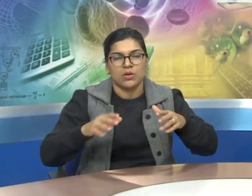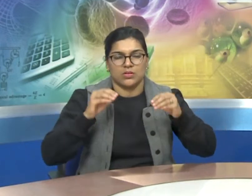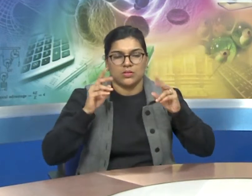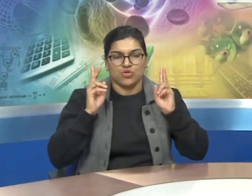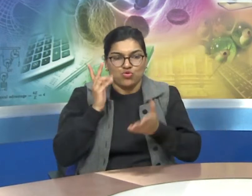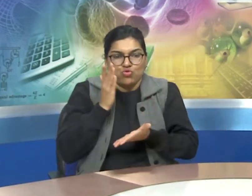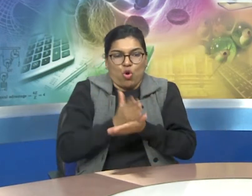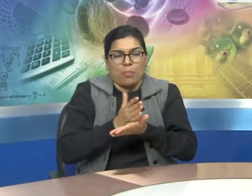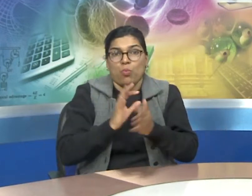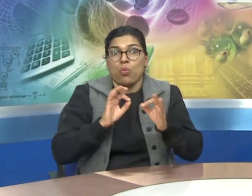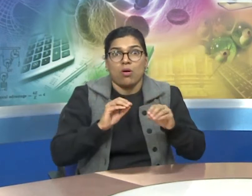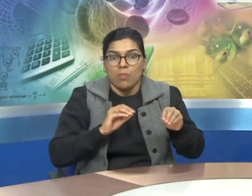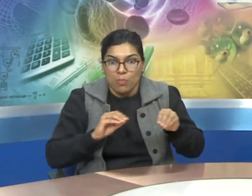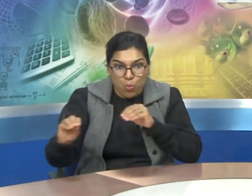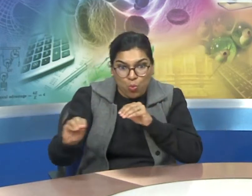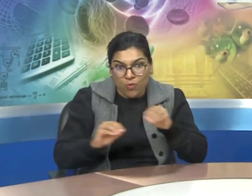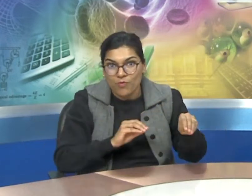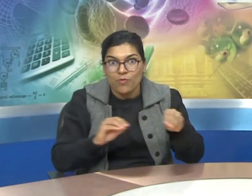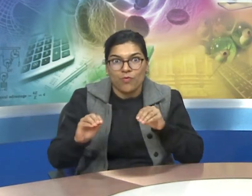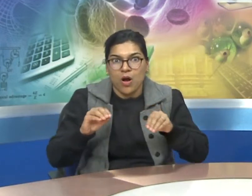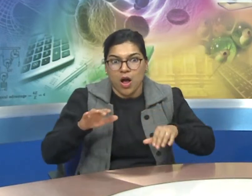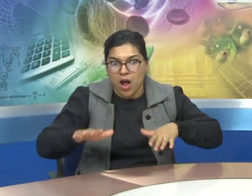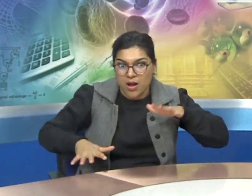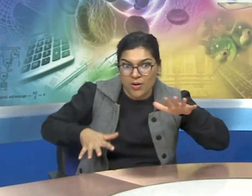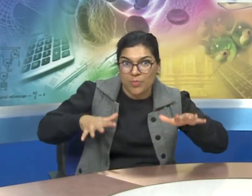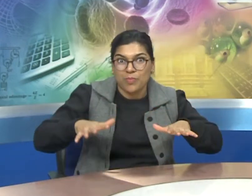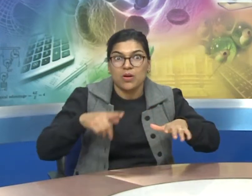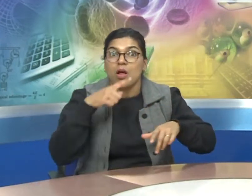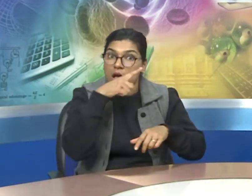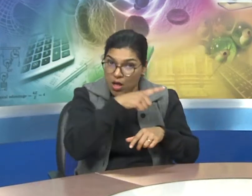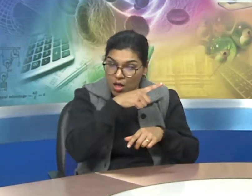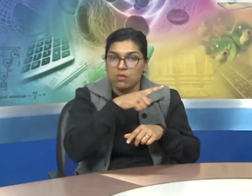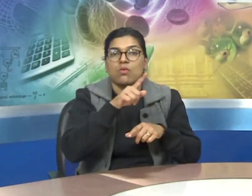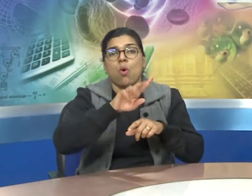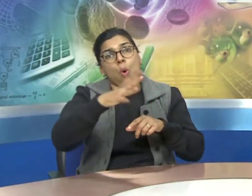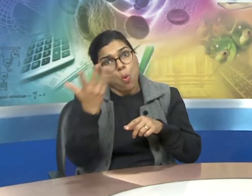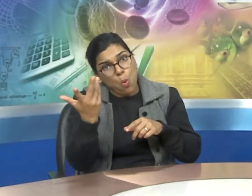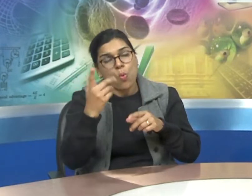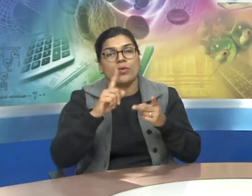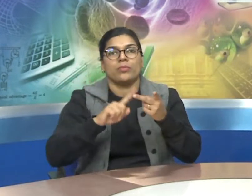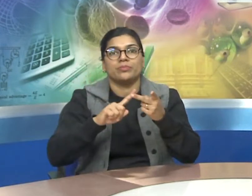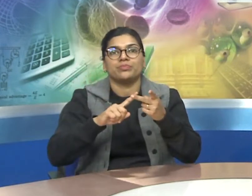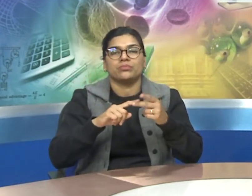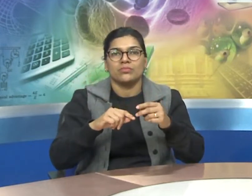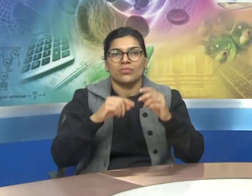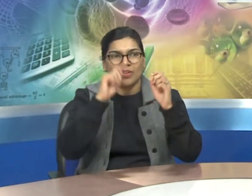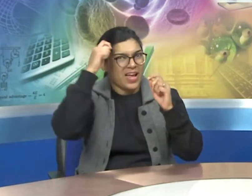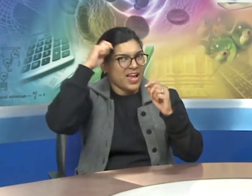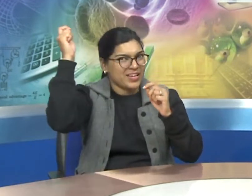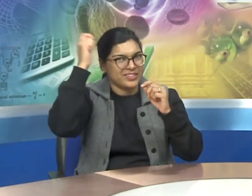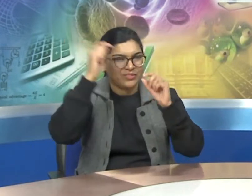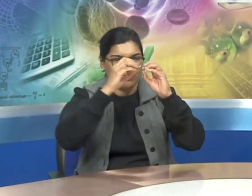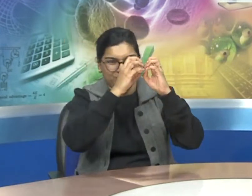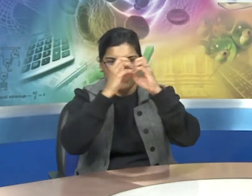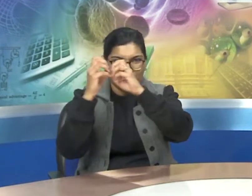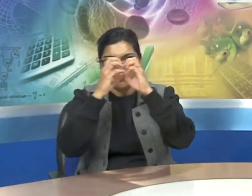Animation. Animation is something which is a